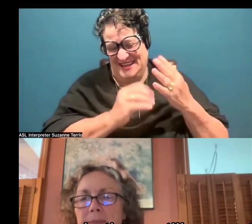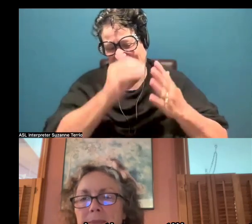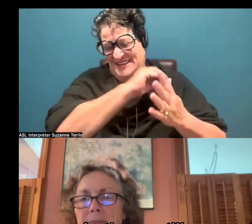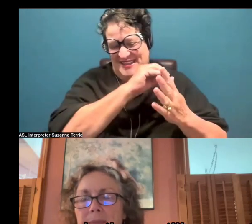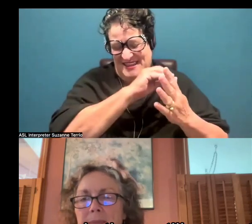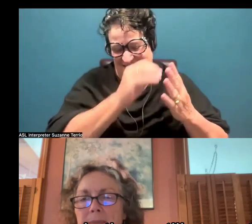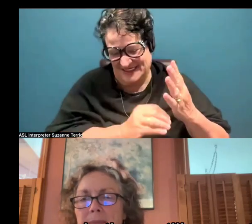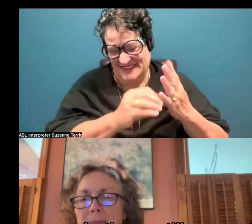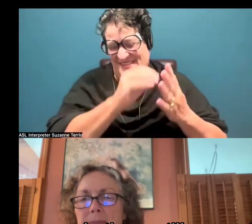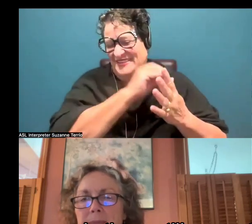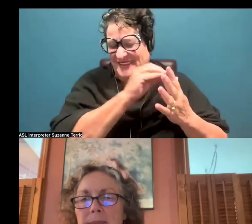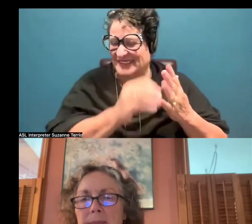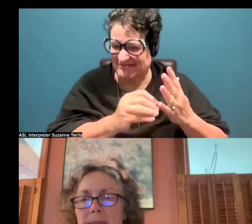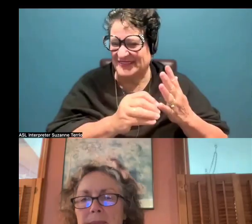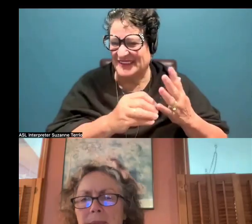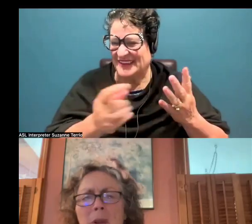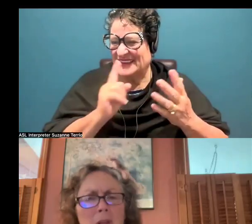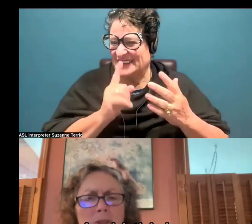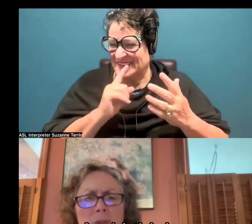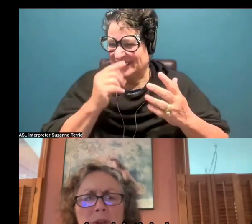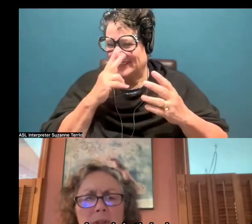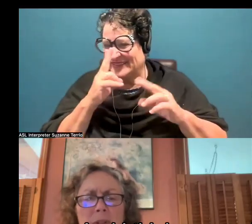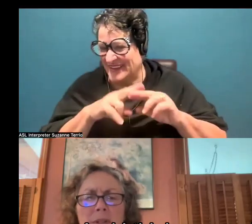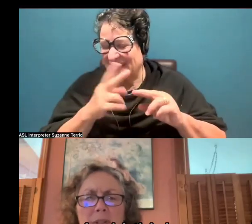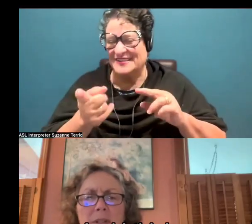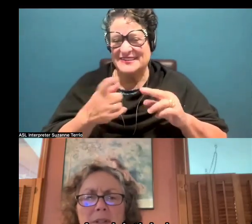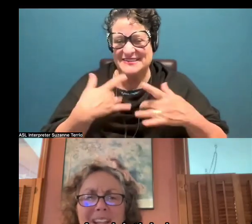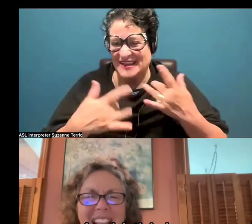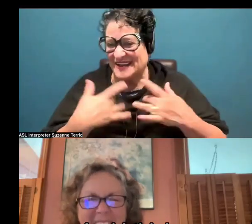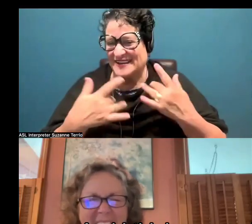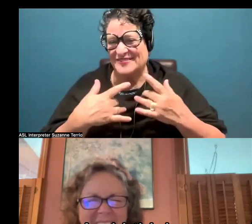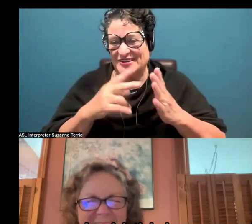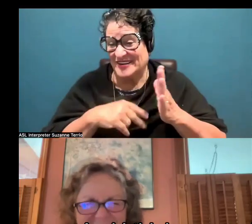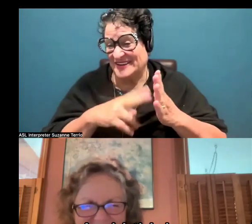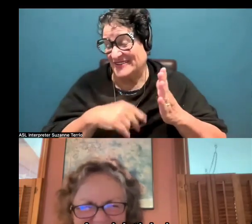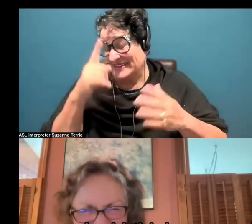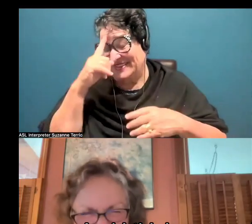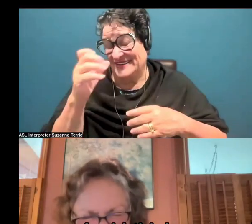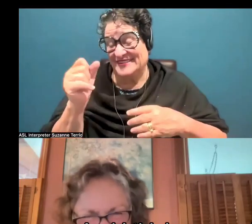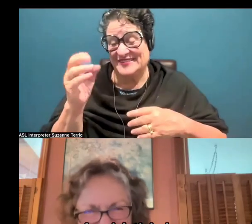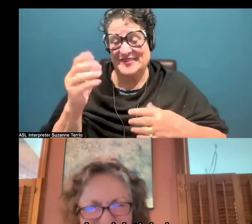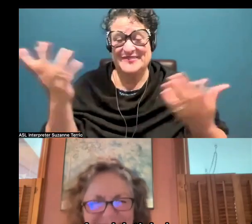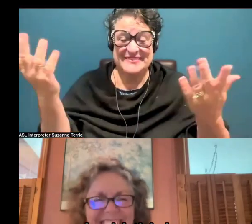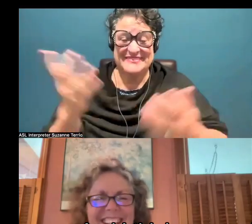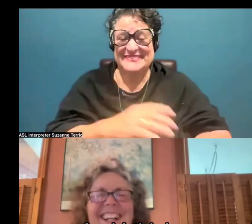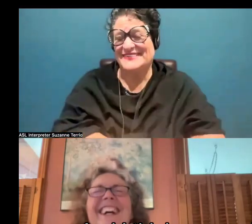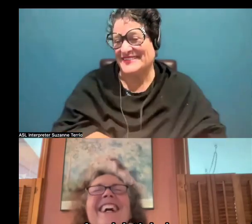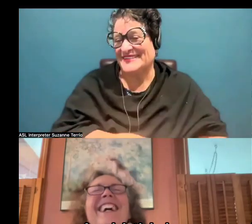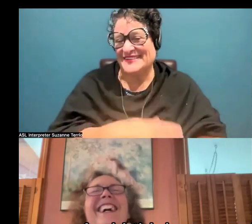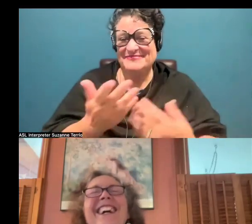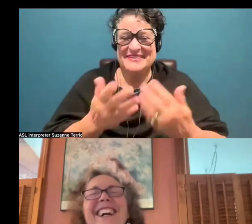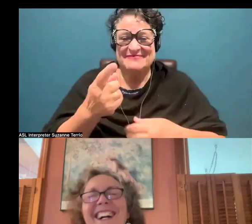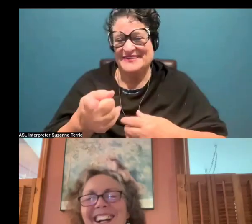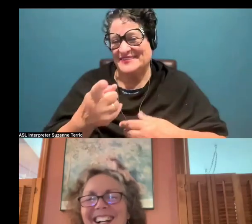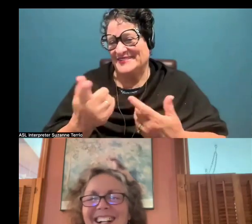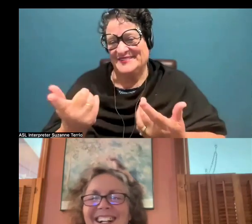make it function and still be exciting for a reader? And I think so. mm. You know, your mileage may vary,